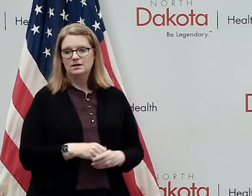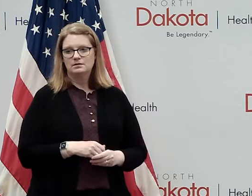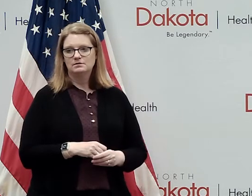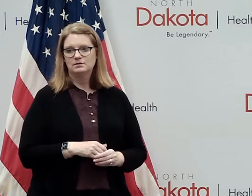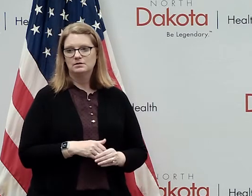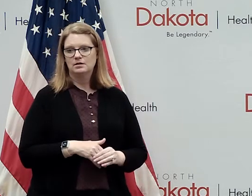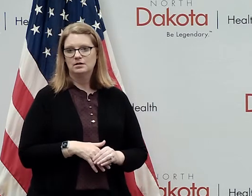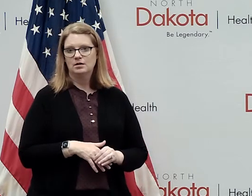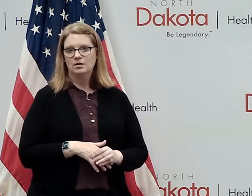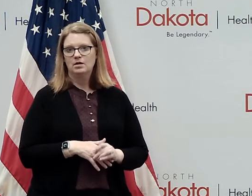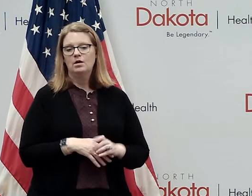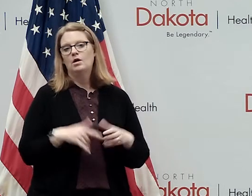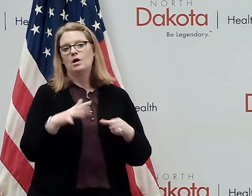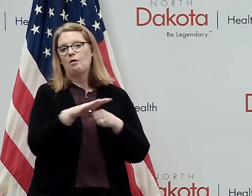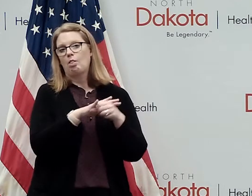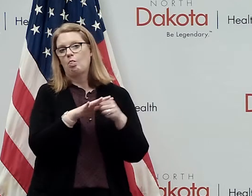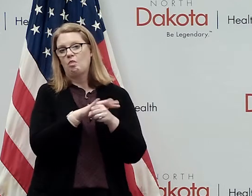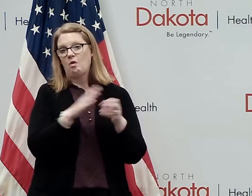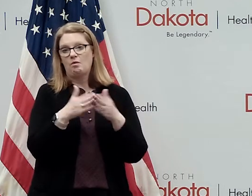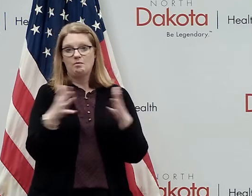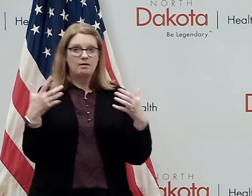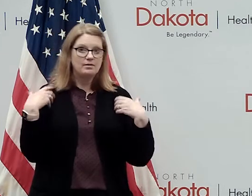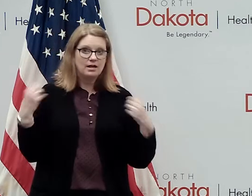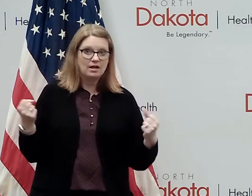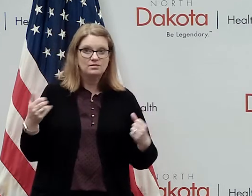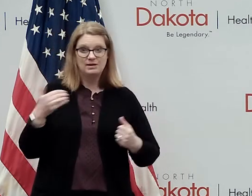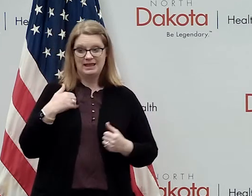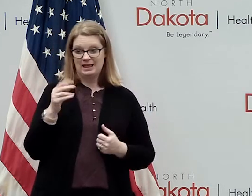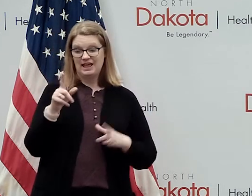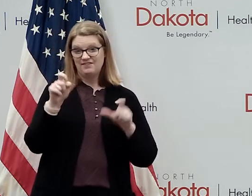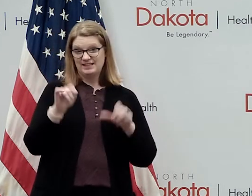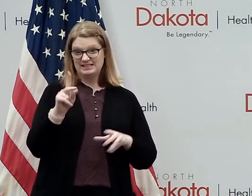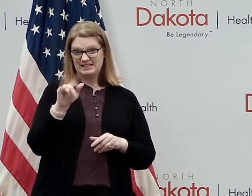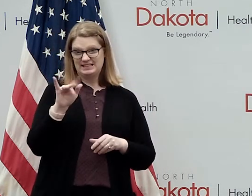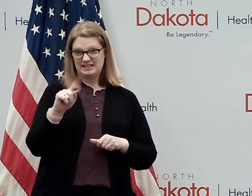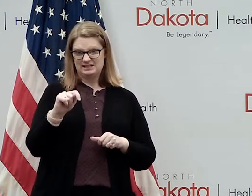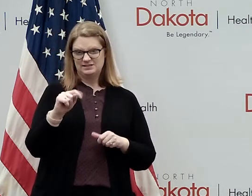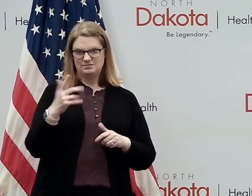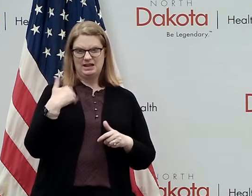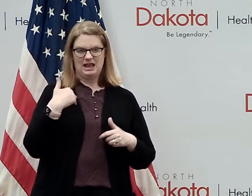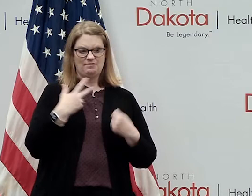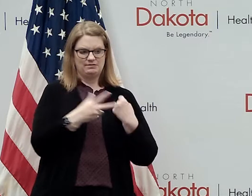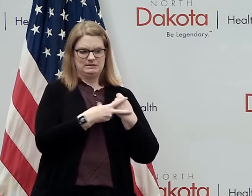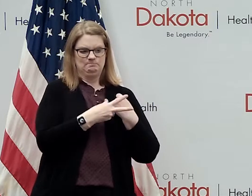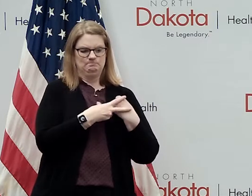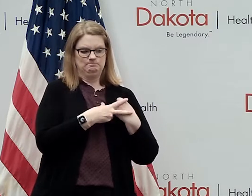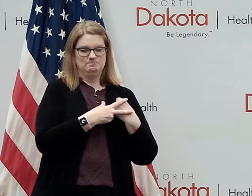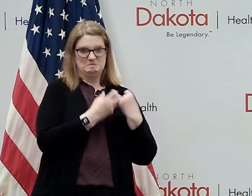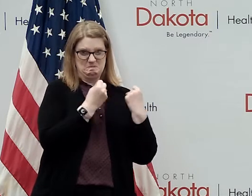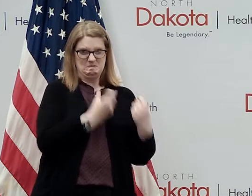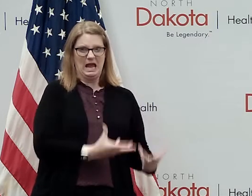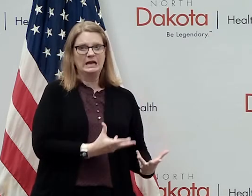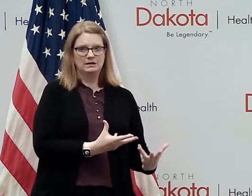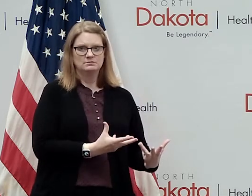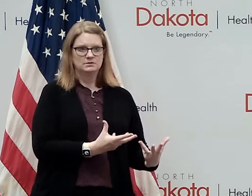or in local public health. I mean, we've got the test kits, we can supply them. We've got a large cache right now, so people that want to do more testing, we're